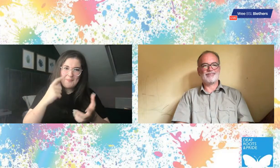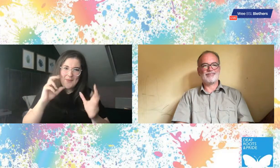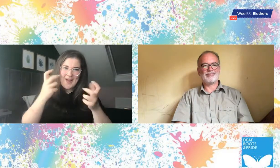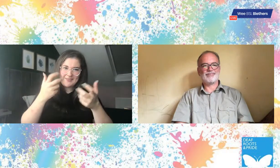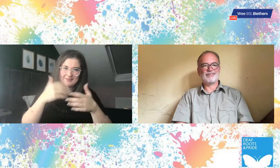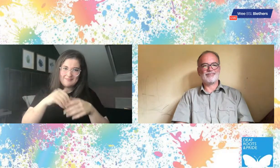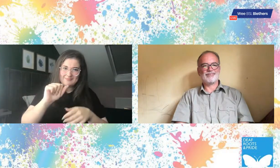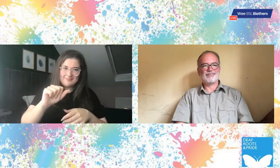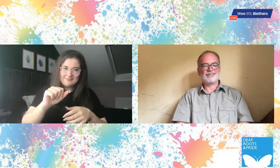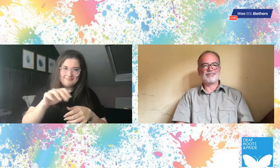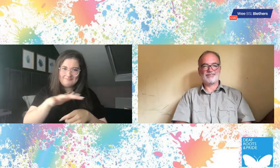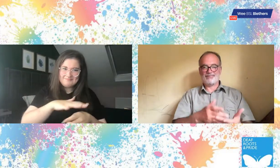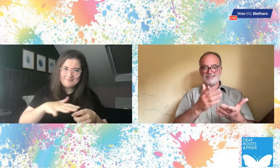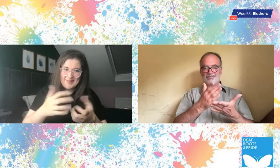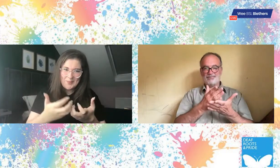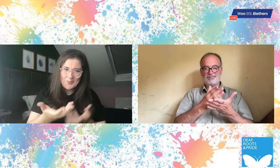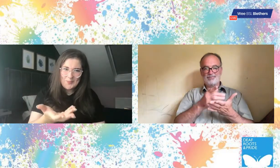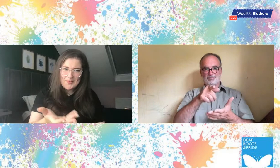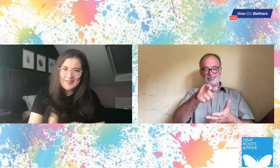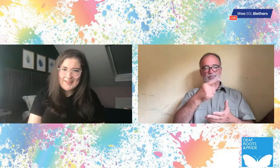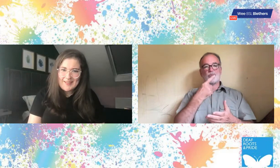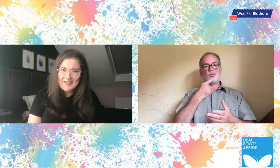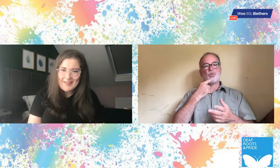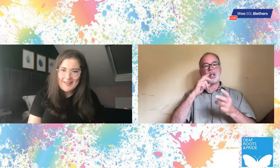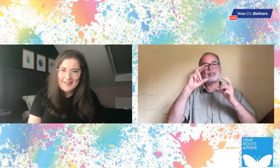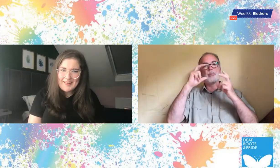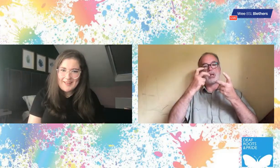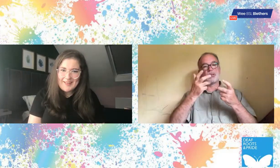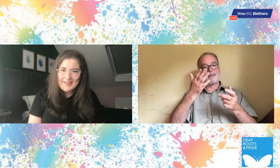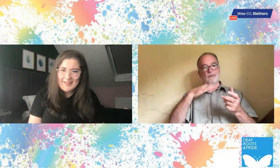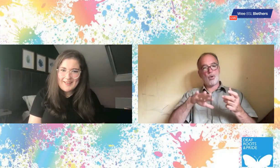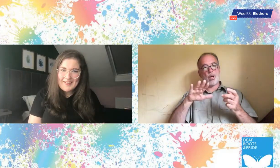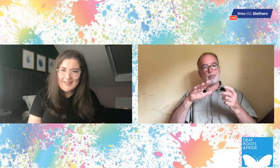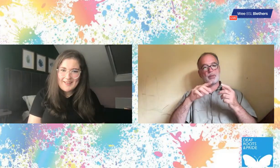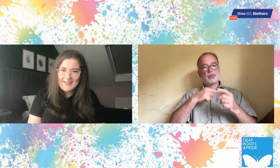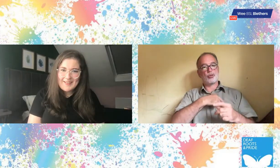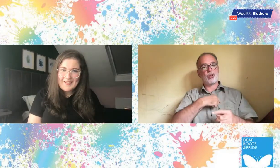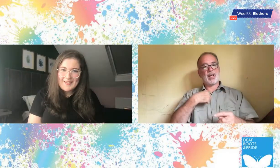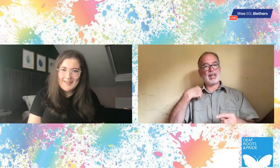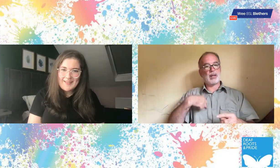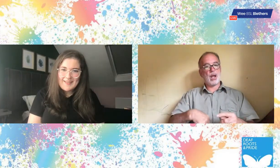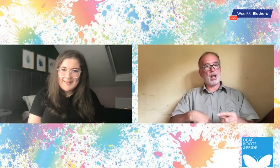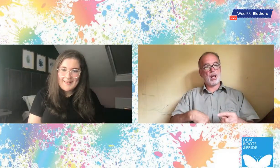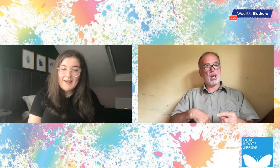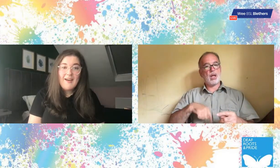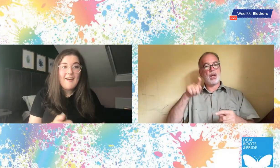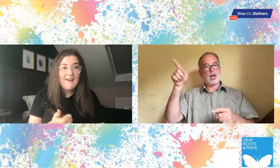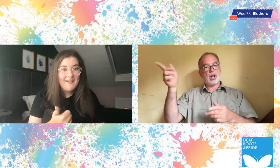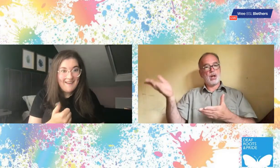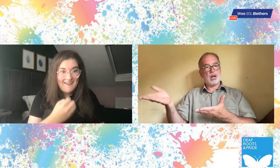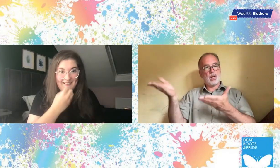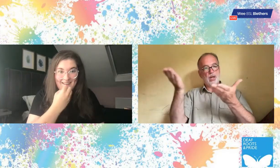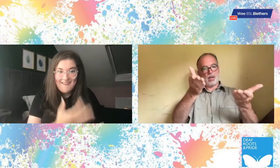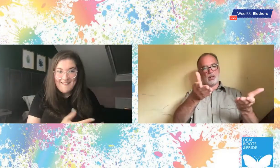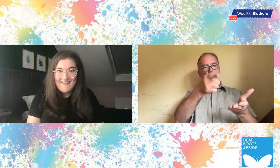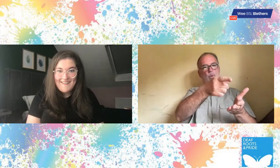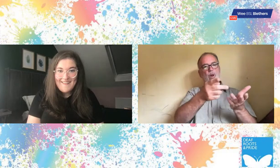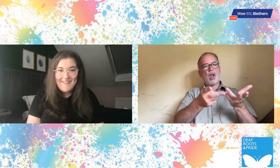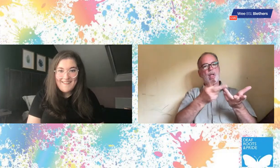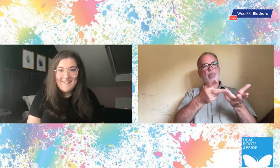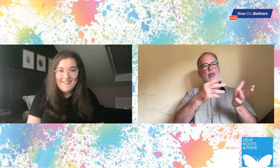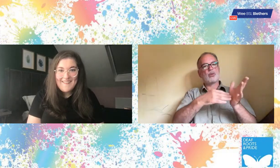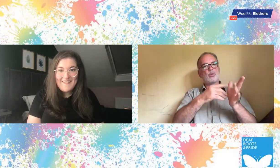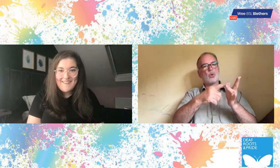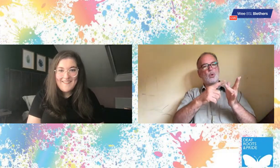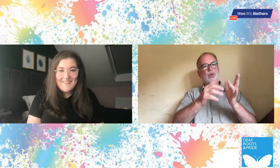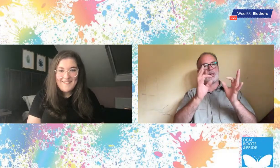and how you love the red panda, but can you tell us how it came into your possession? Yeah, red pandas come from